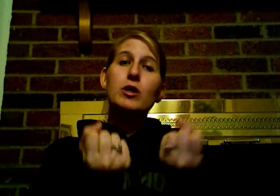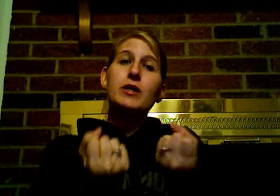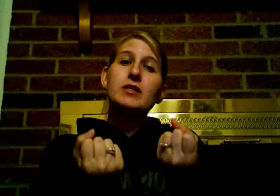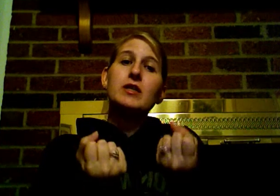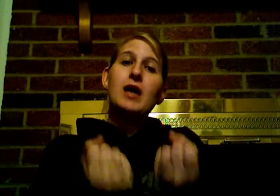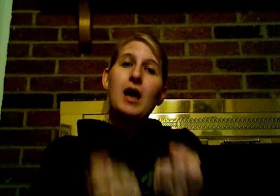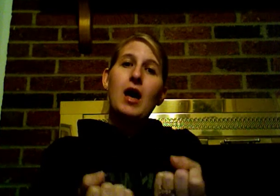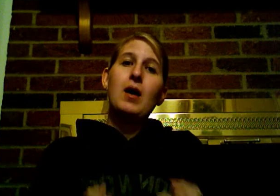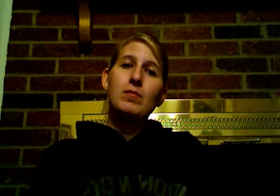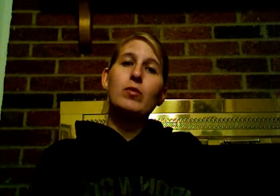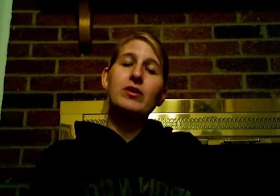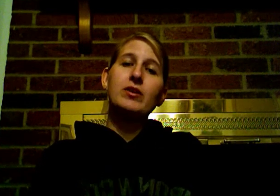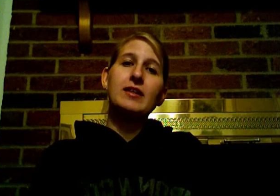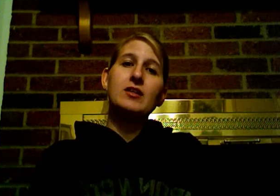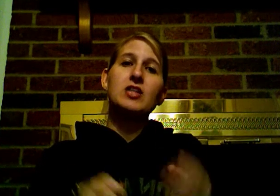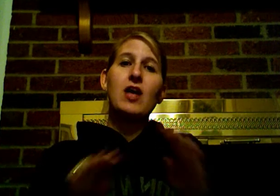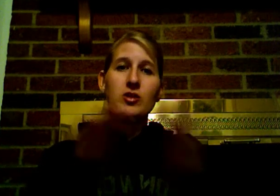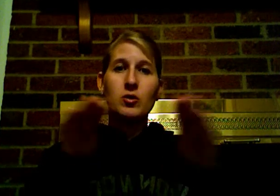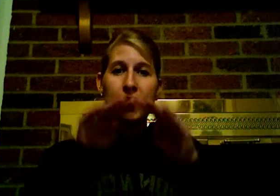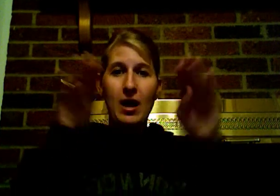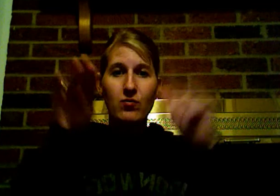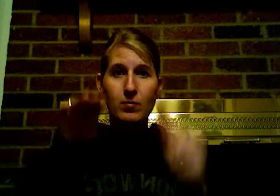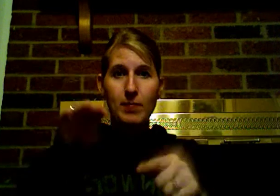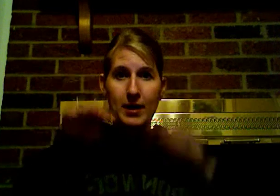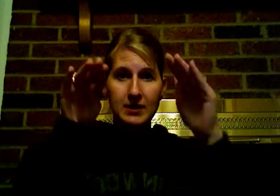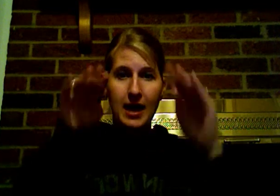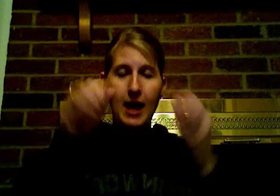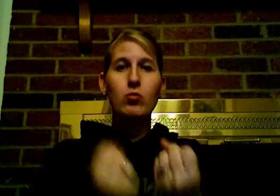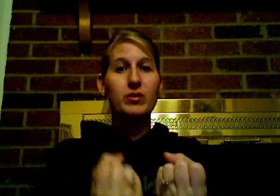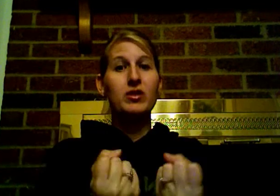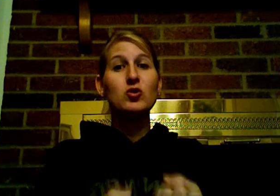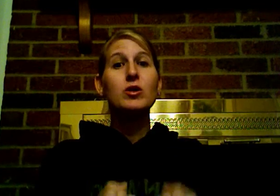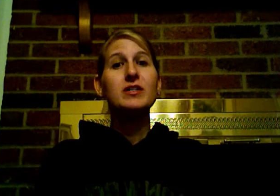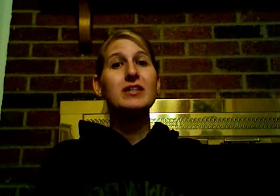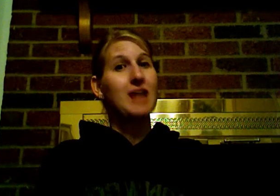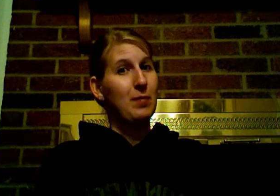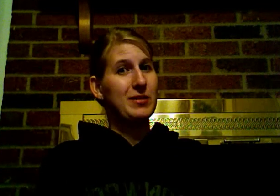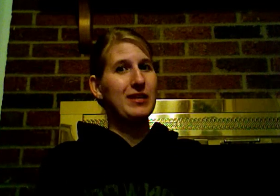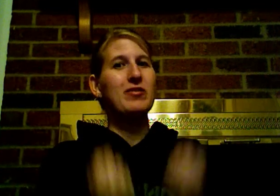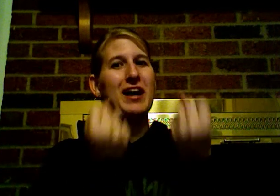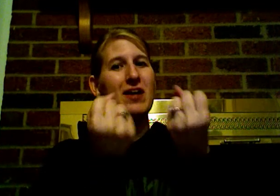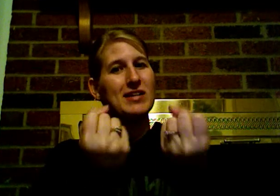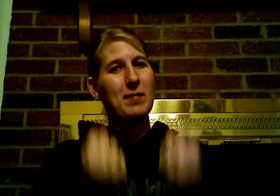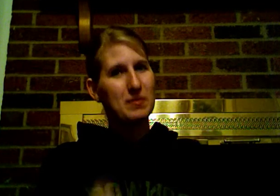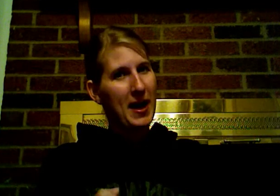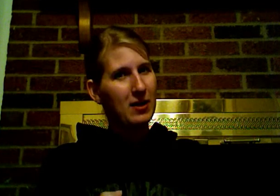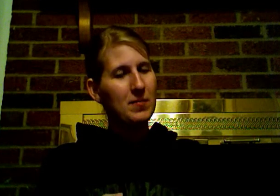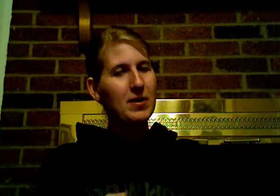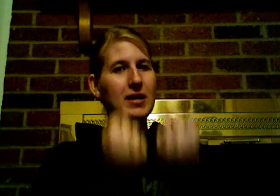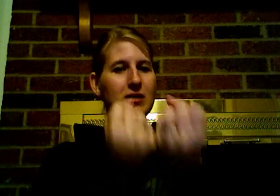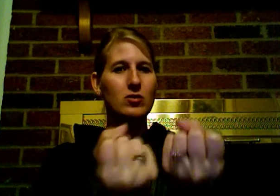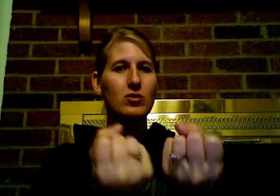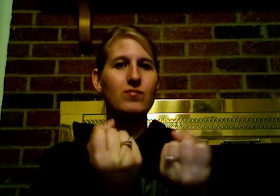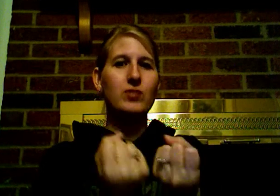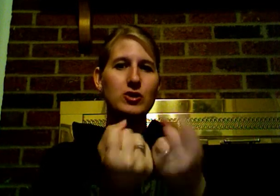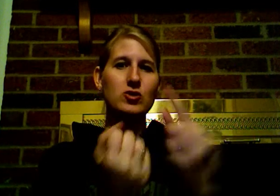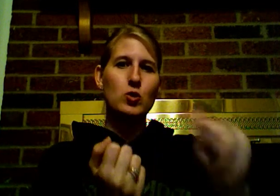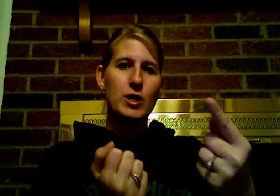drawers, rather like the shelves, we count from bottom to top. Well, with the drawers, it's opposite. We count top to bottom. So the first drawer,